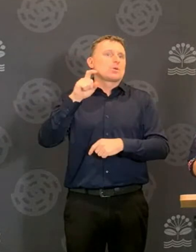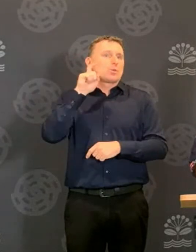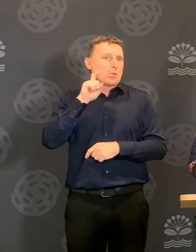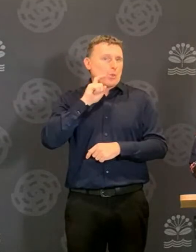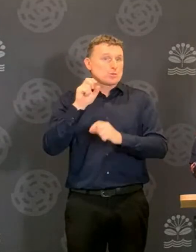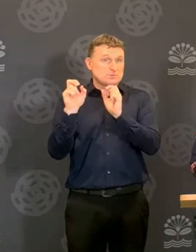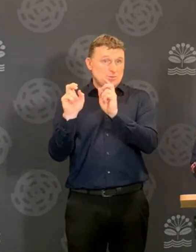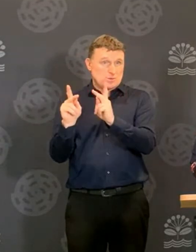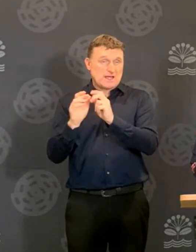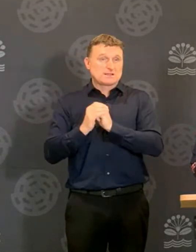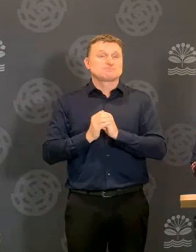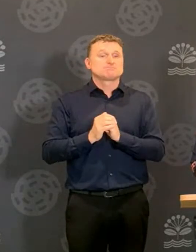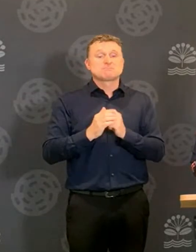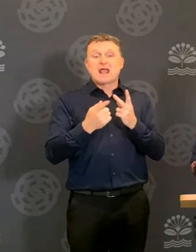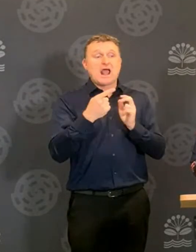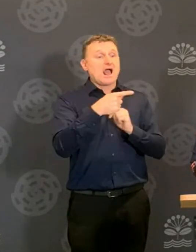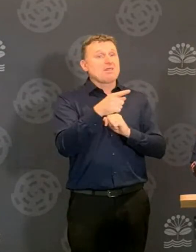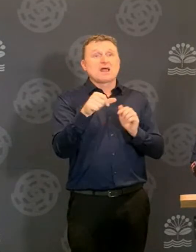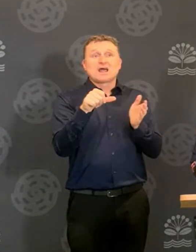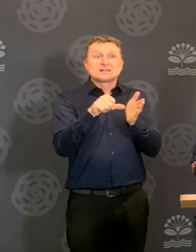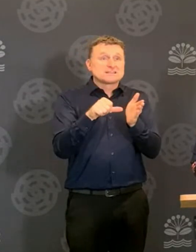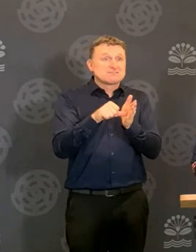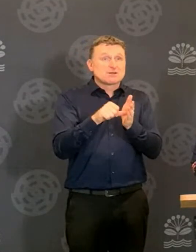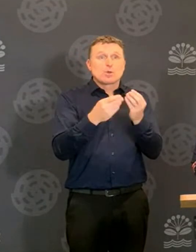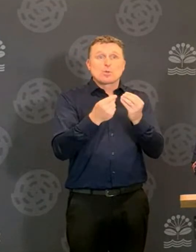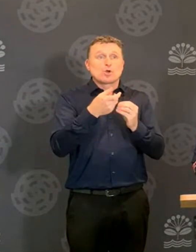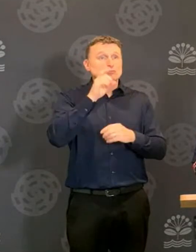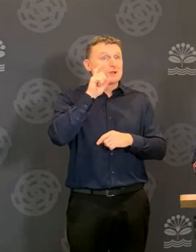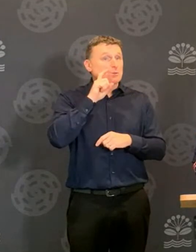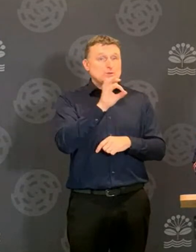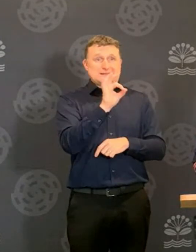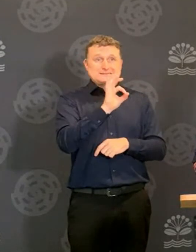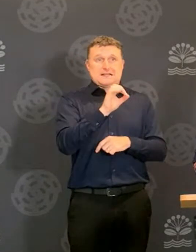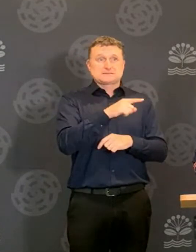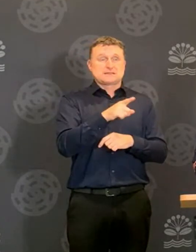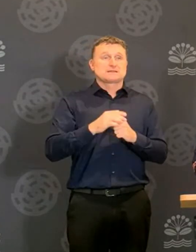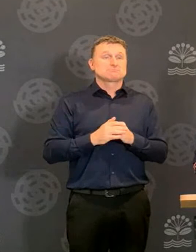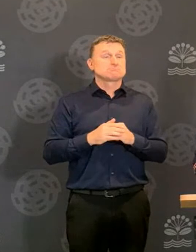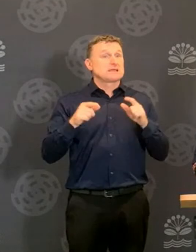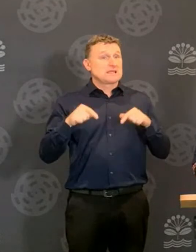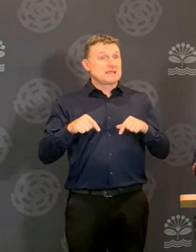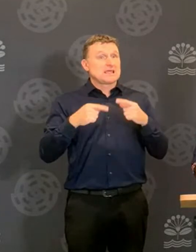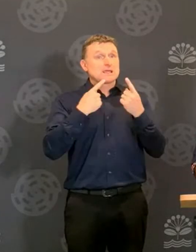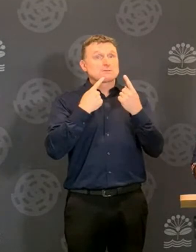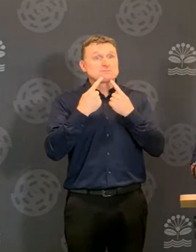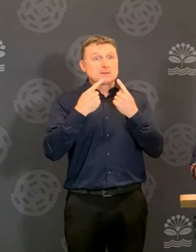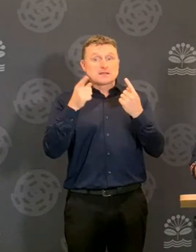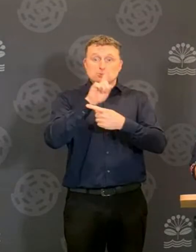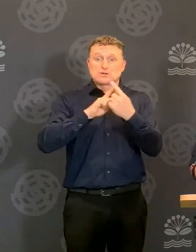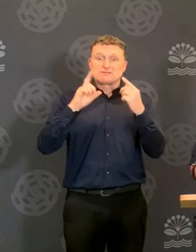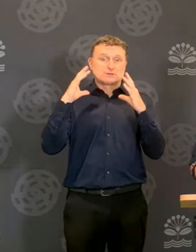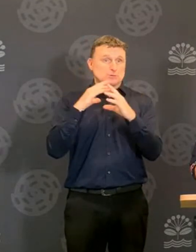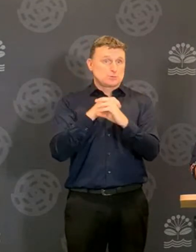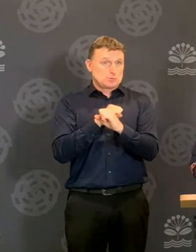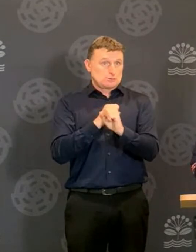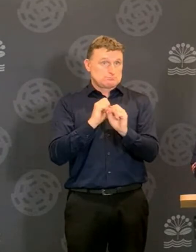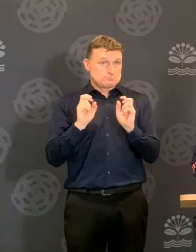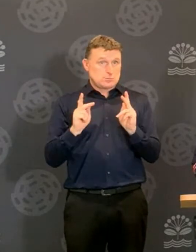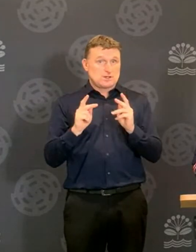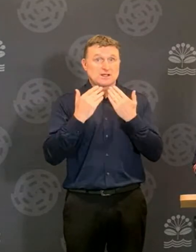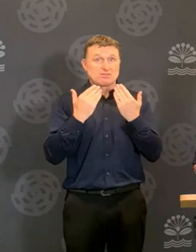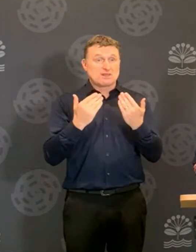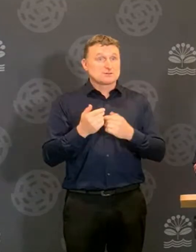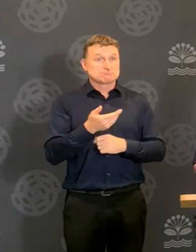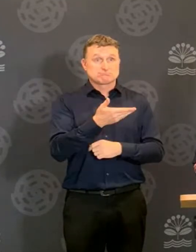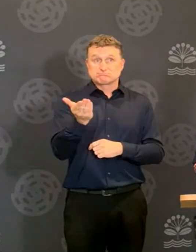that are not already being responded to. And that is the end of this afternoon's briefing or information that I have to share with you. Thank